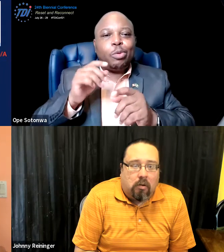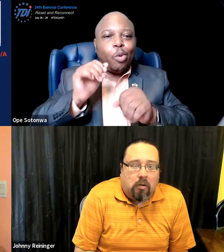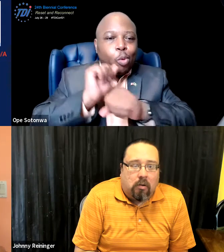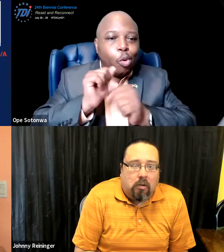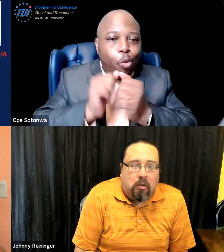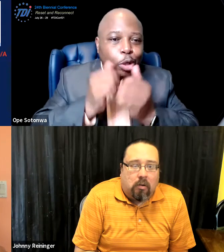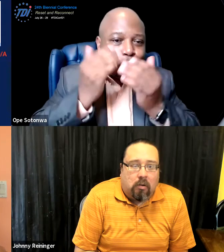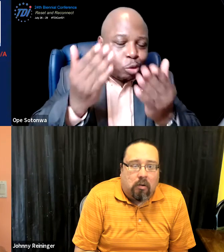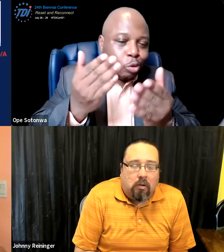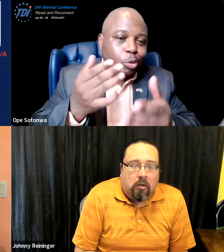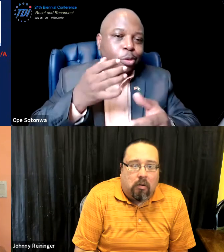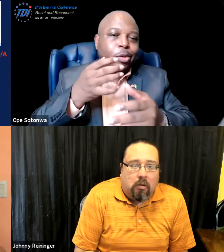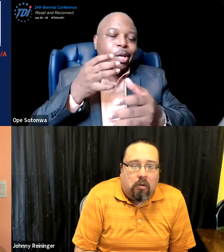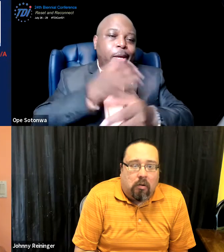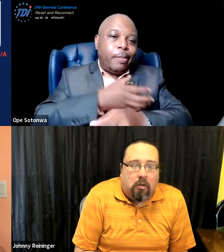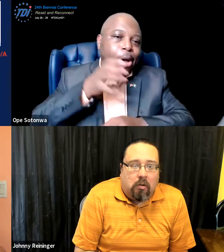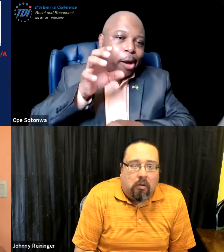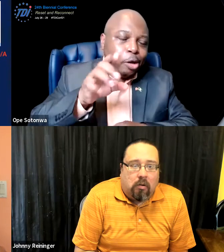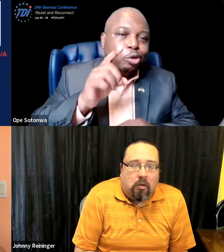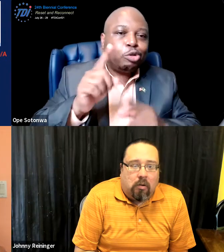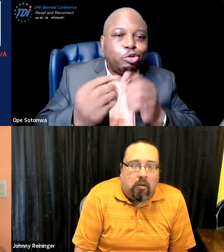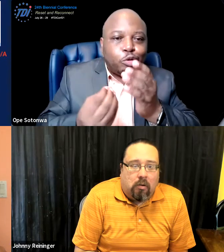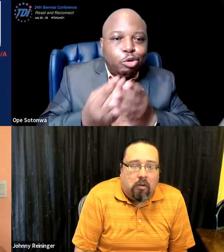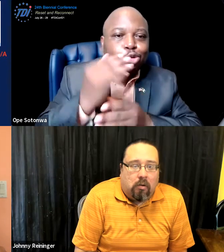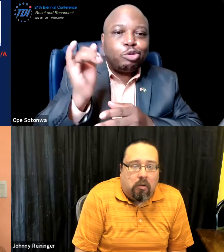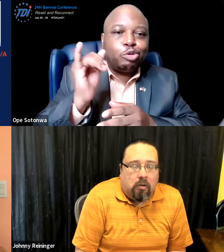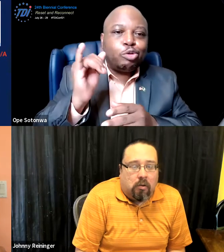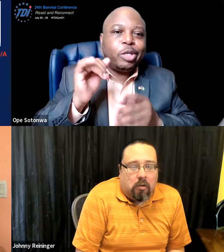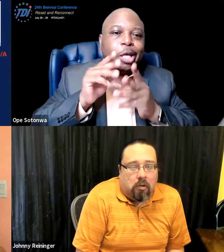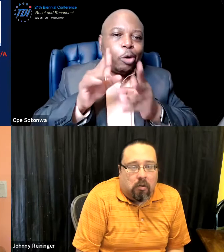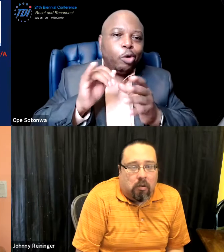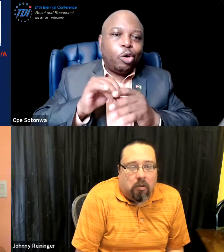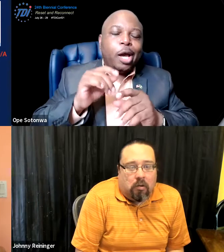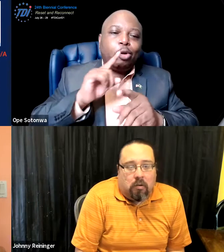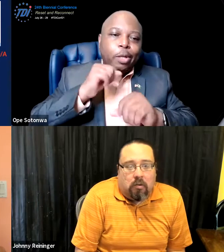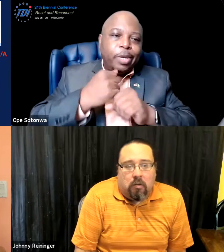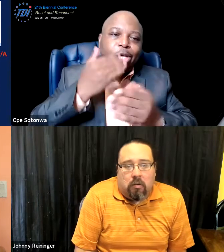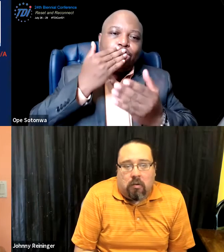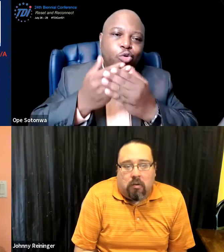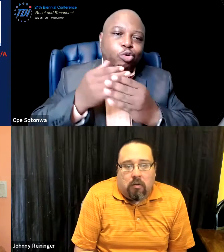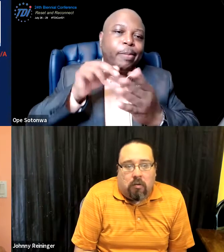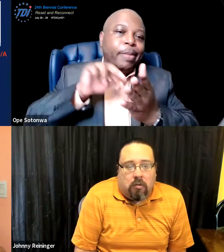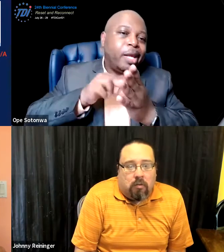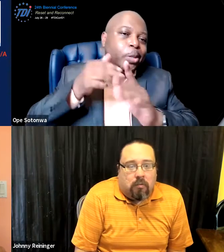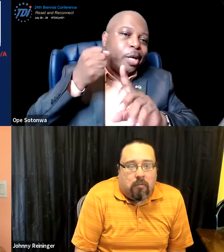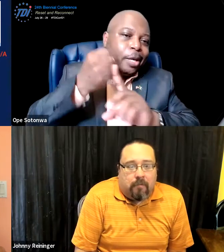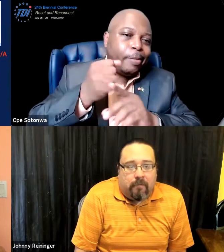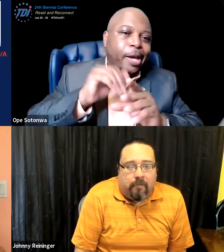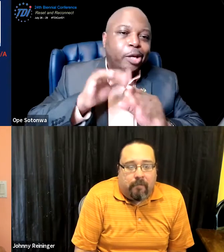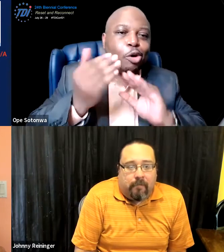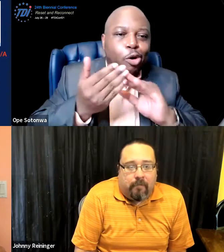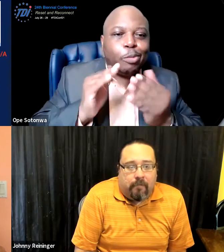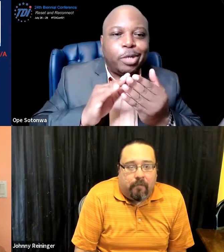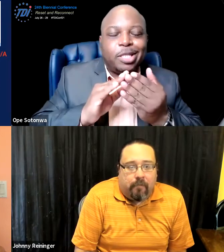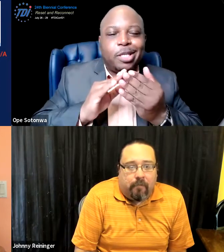and watching this and thinking to themselves, how can we work with BIPOC communities, and how can we grow in a